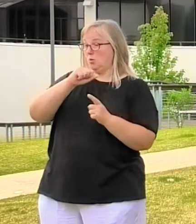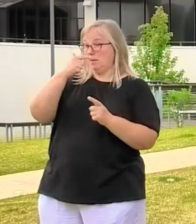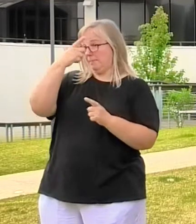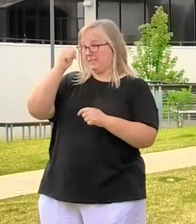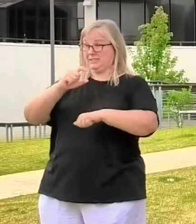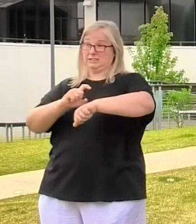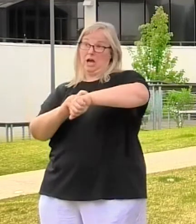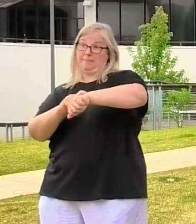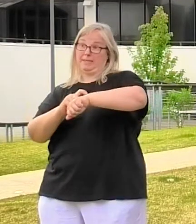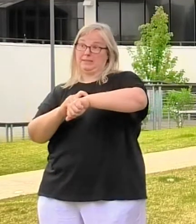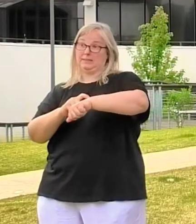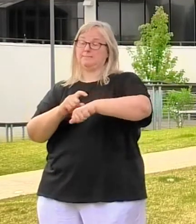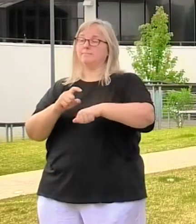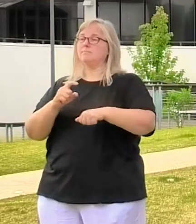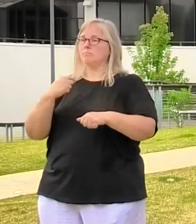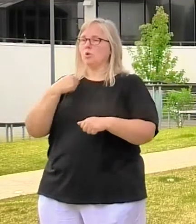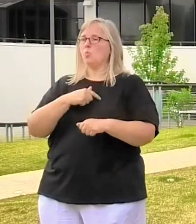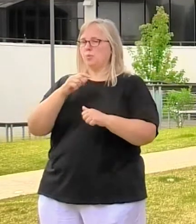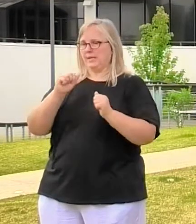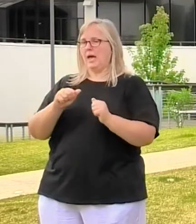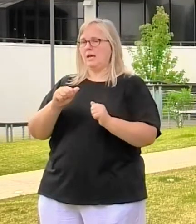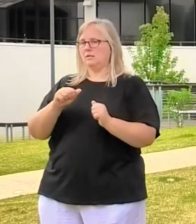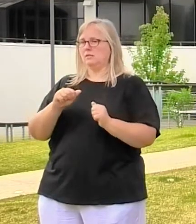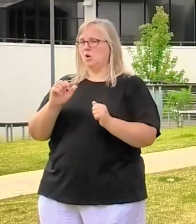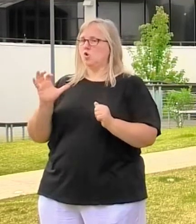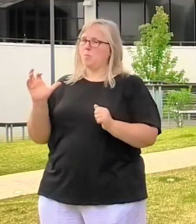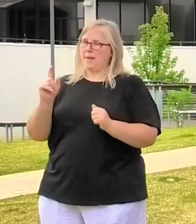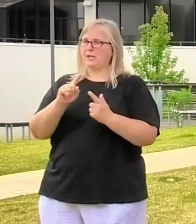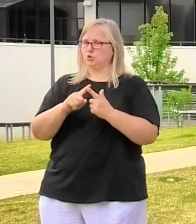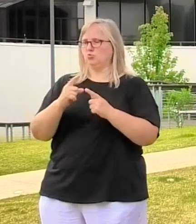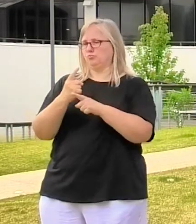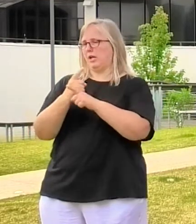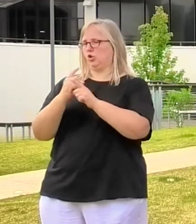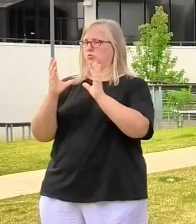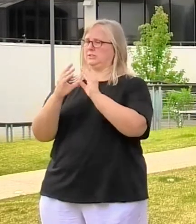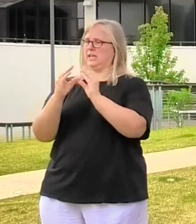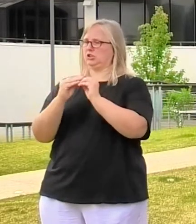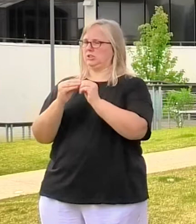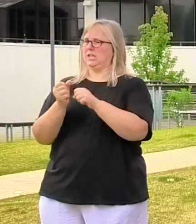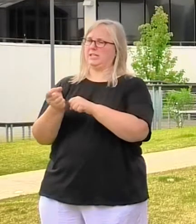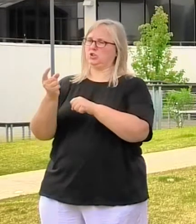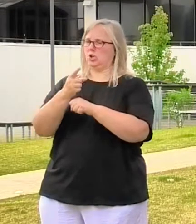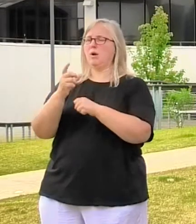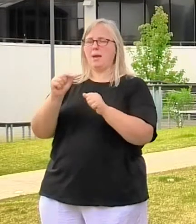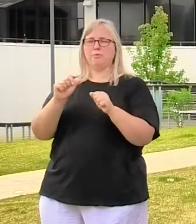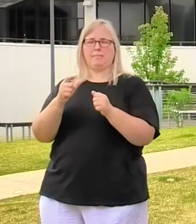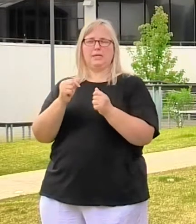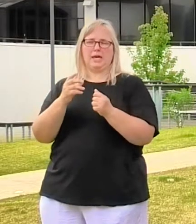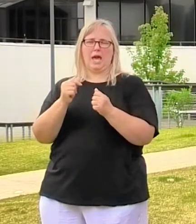timing and such, we'll be able to go back into session next year, and I think we probably come up with a little more.